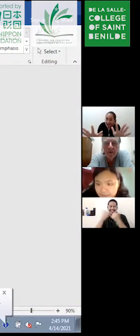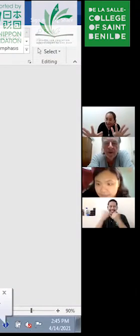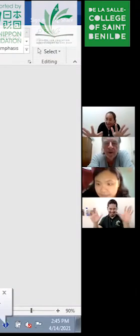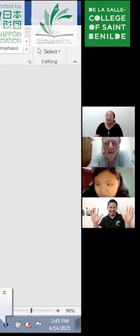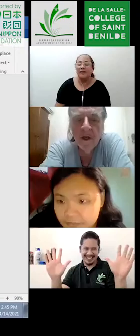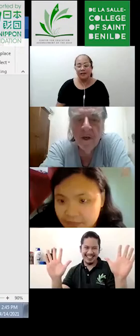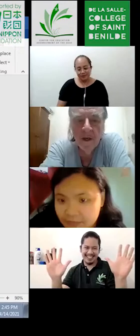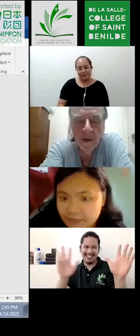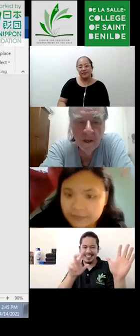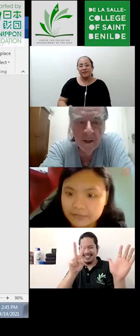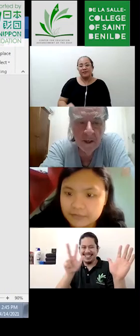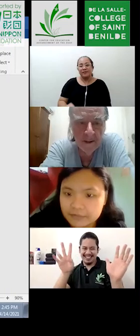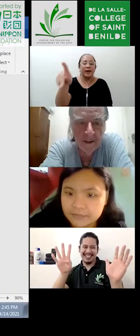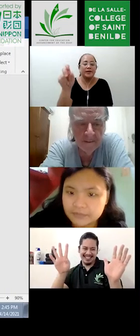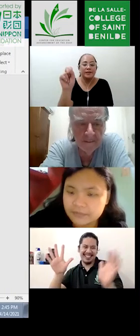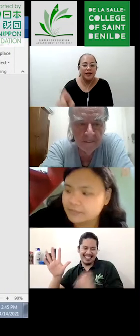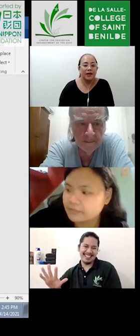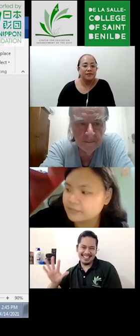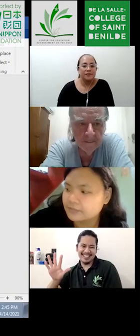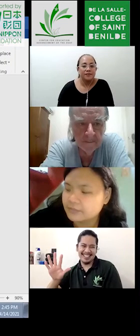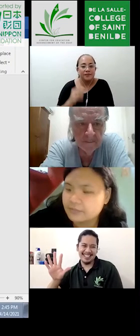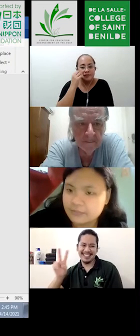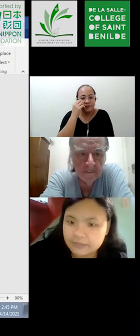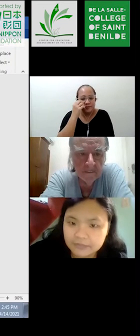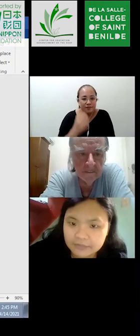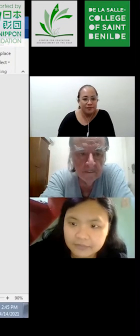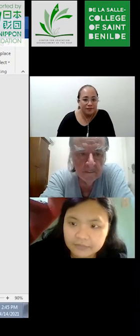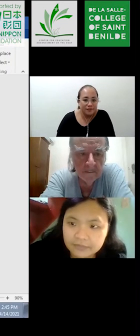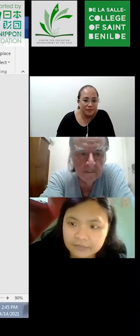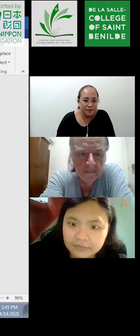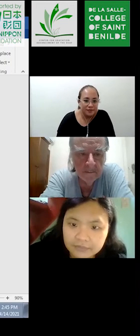Okay, Yes, we're done with it. all right.